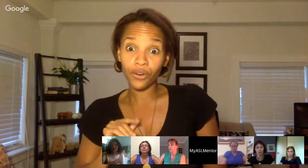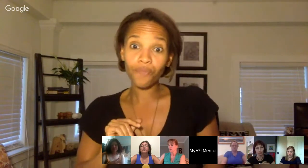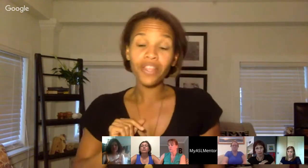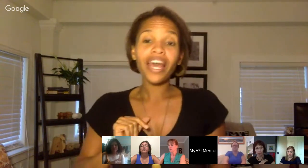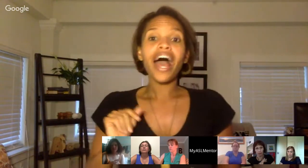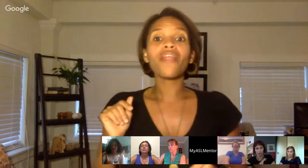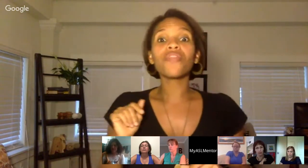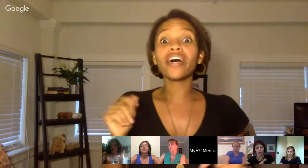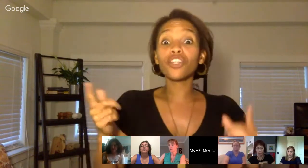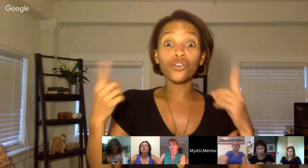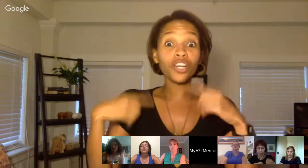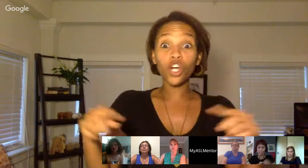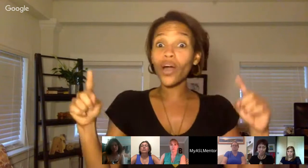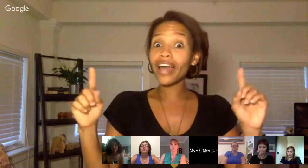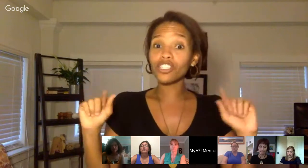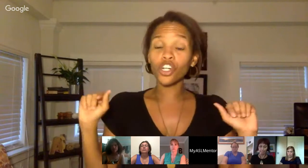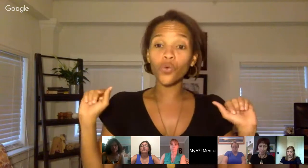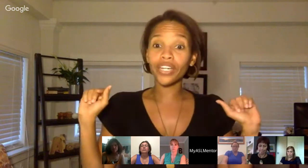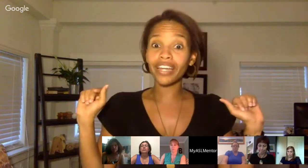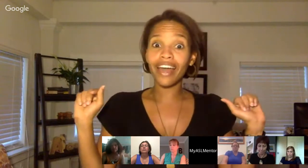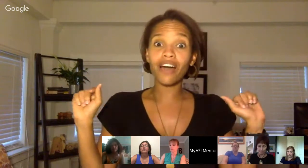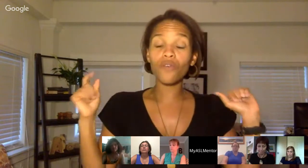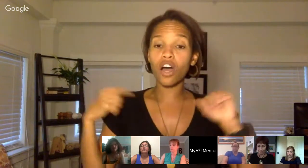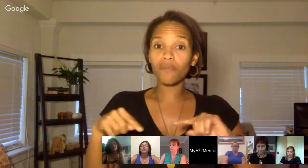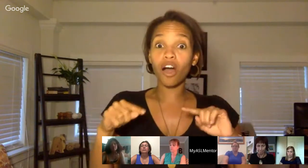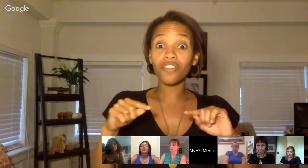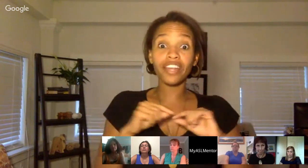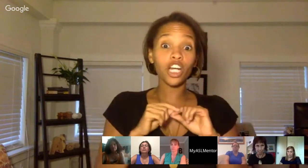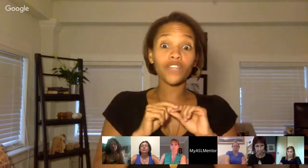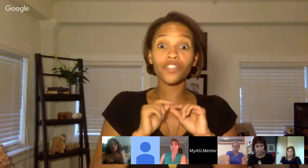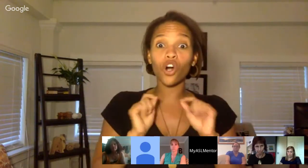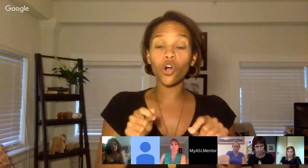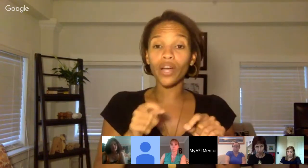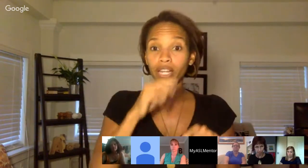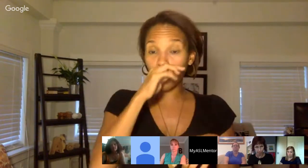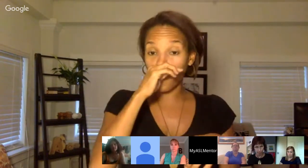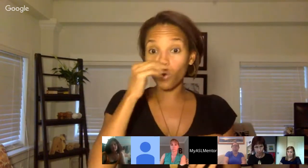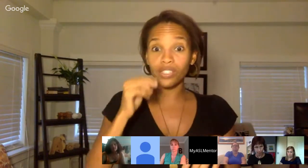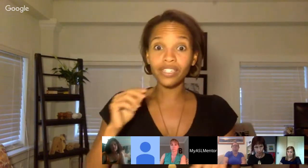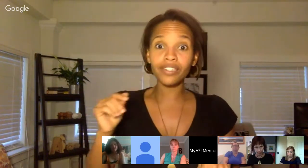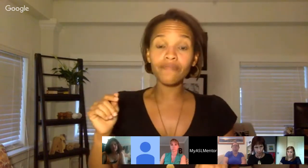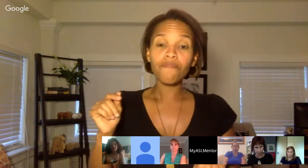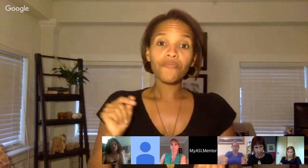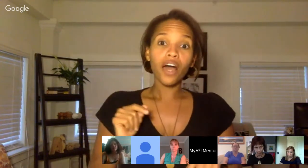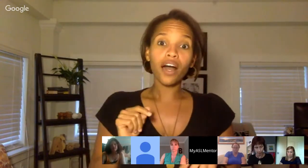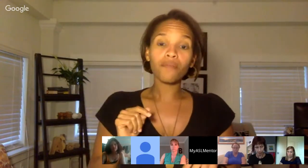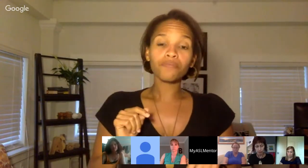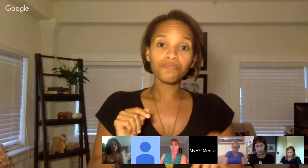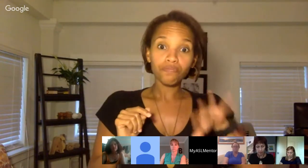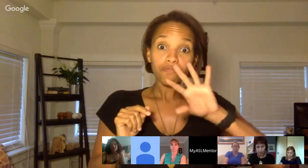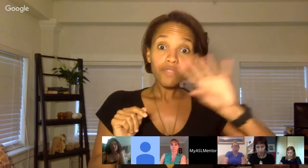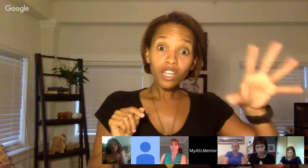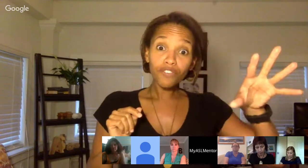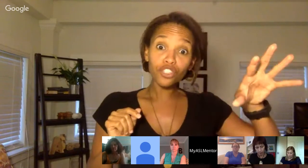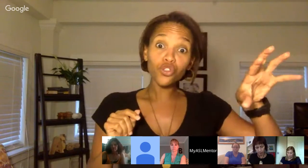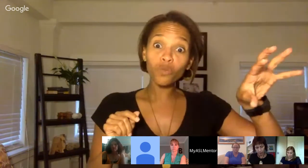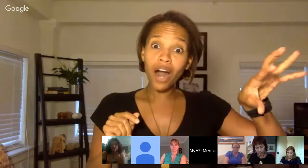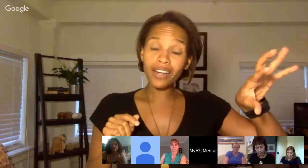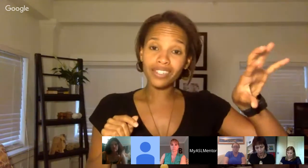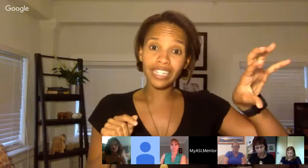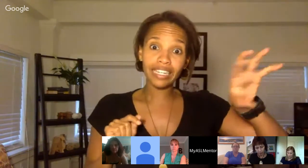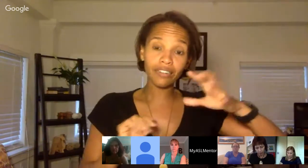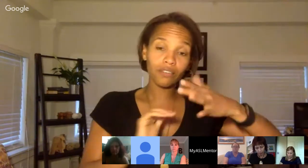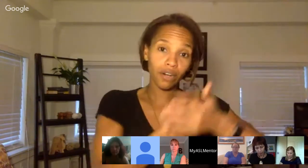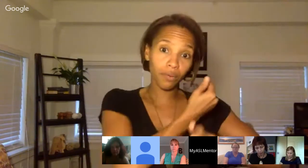that video, and then you can go ahead and start working now on the narrative. It's already posted. For